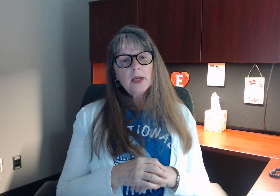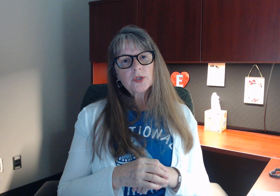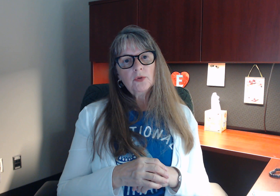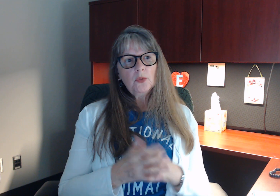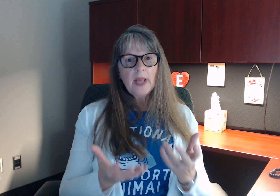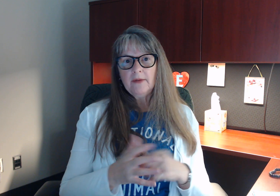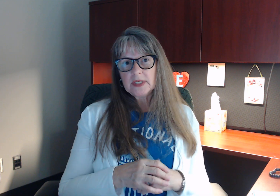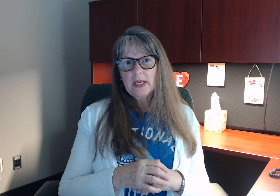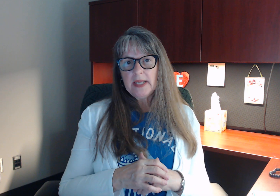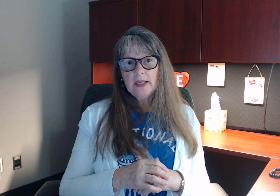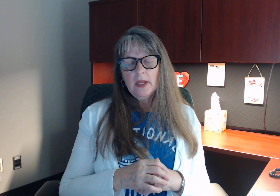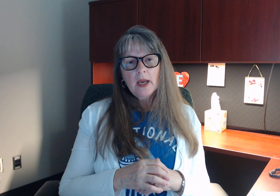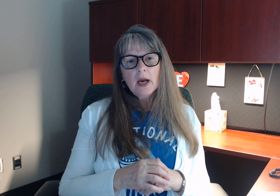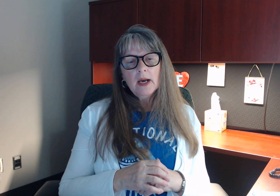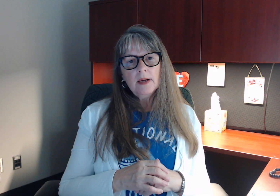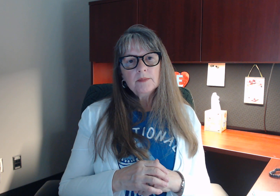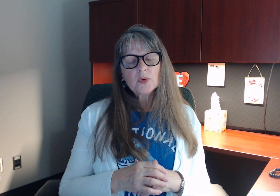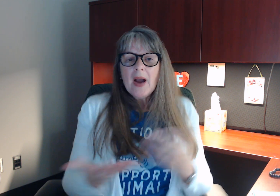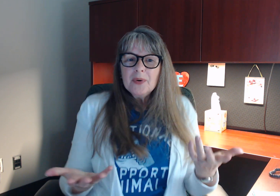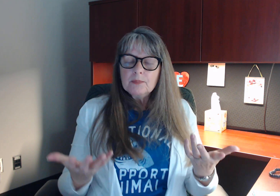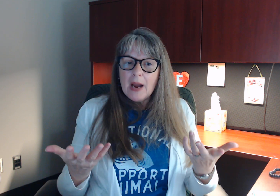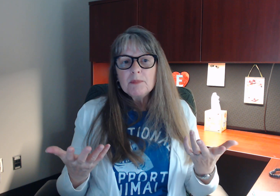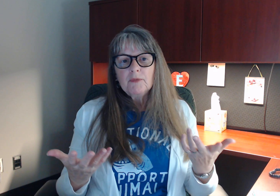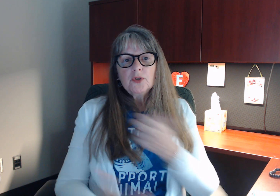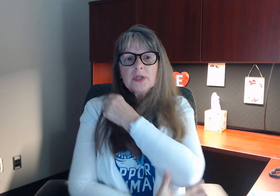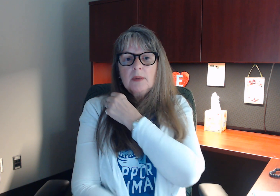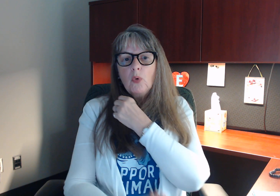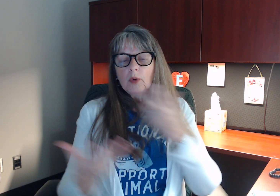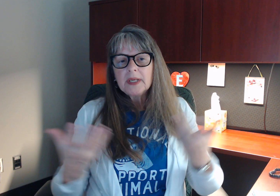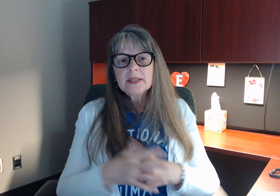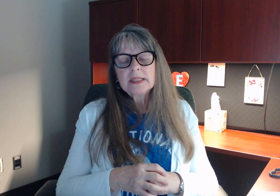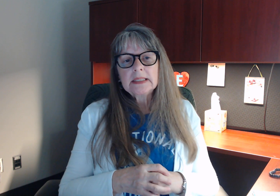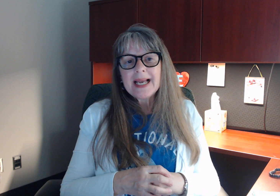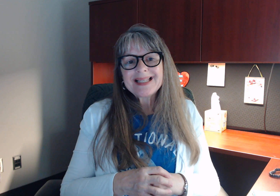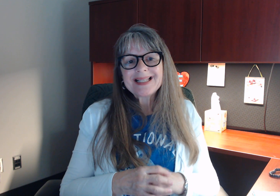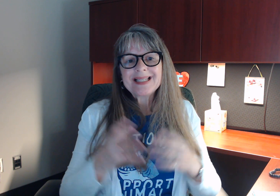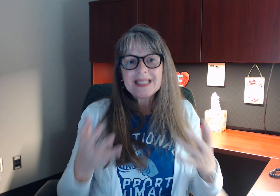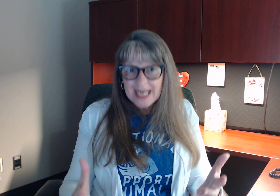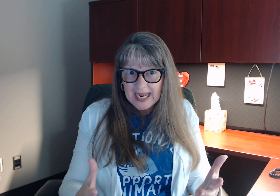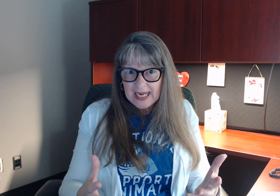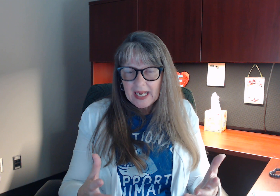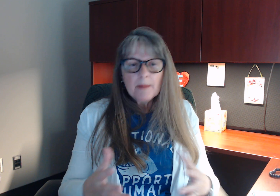So you would have to say that. So I would prefer just to say poor because it's less to say, but it's